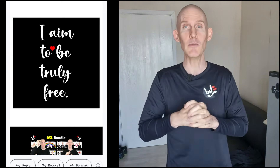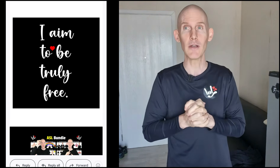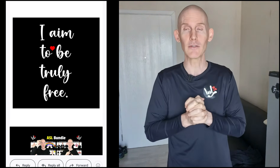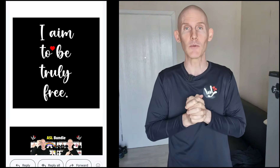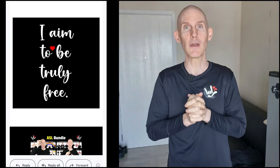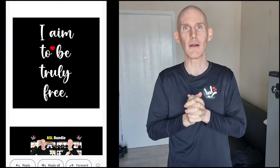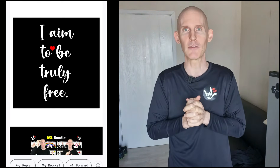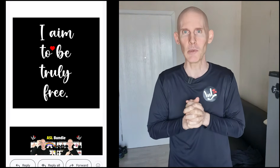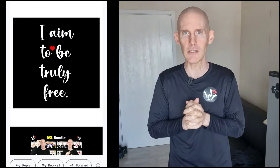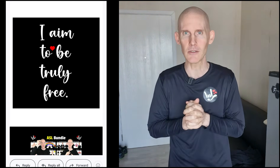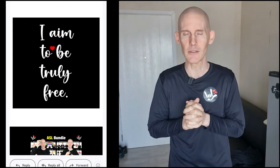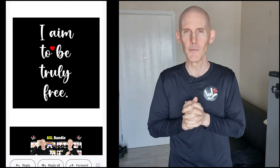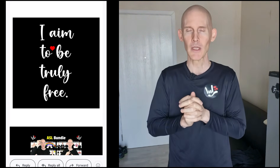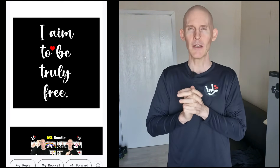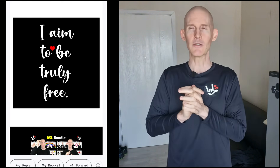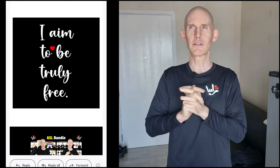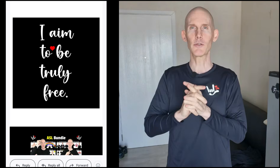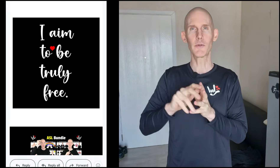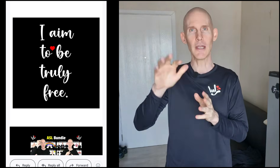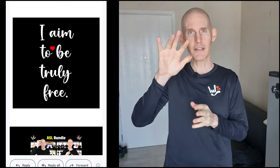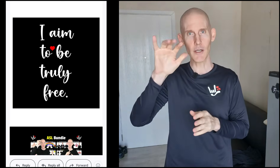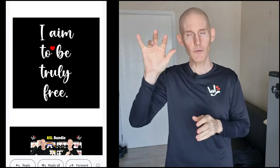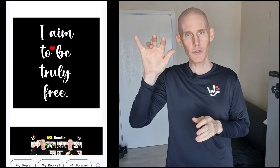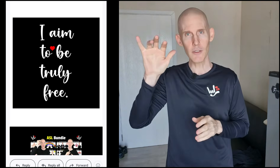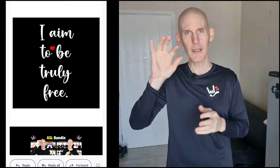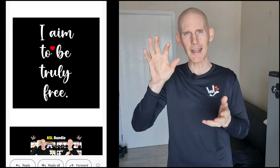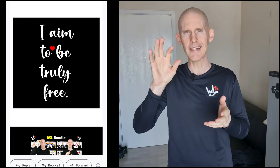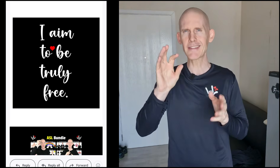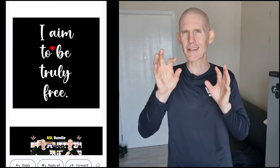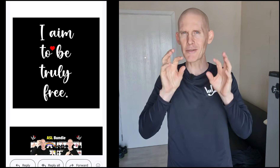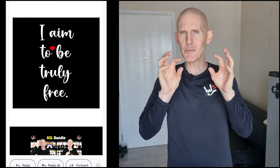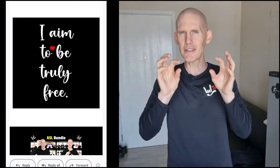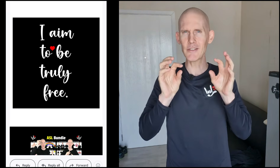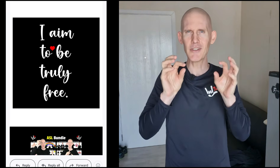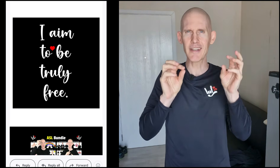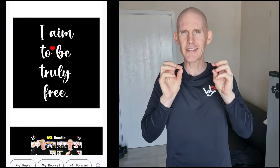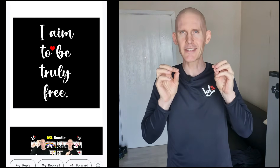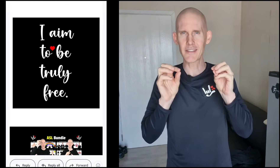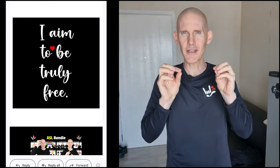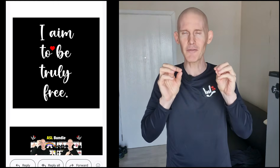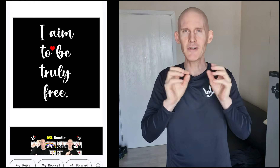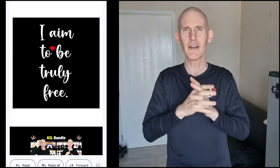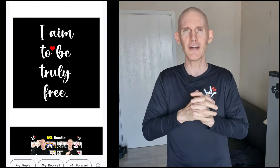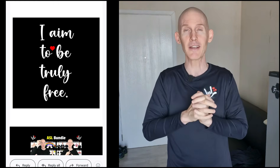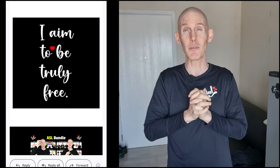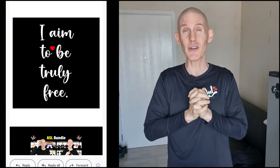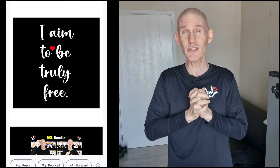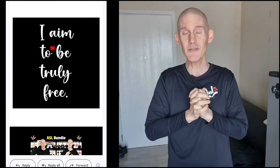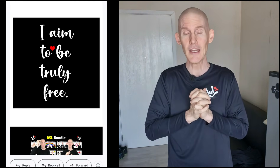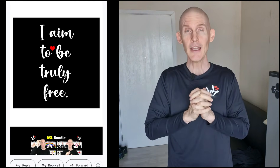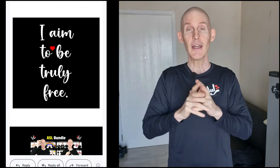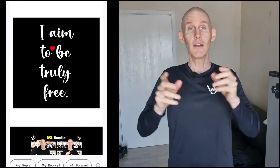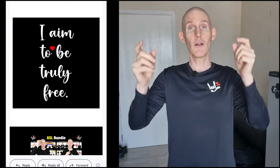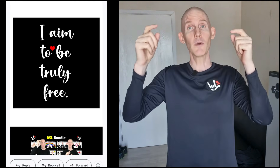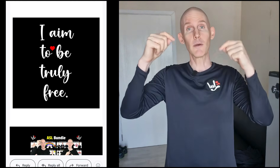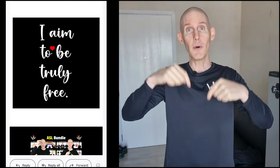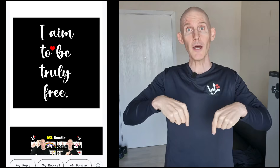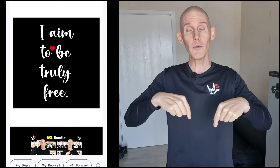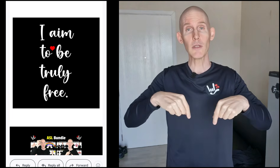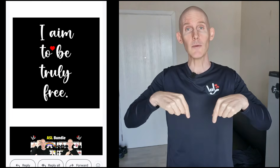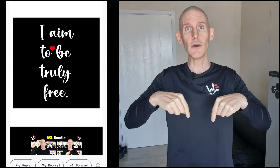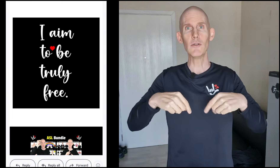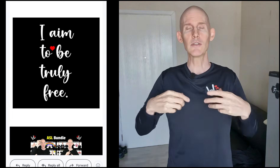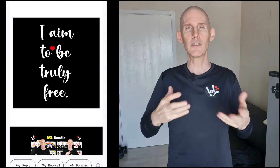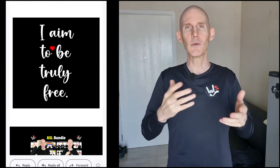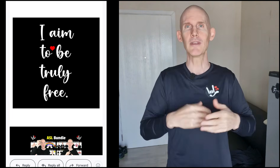start our emails with affirmations. Now it starts with the ASL version in the hands, like a little message you got to decipher, like a puzzle. And then all the way at the